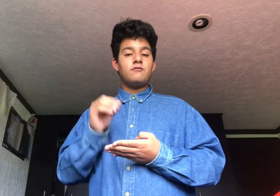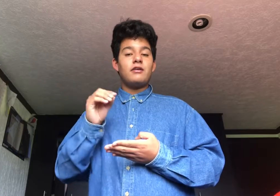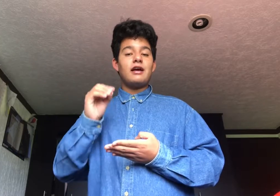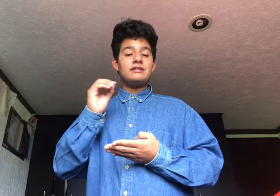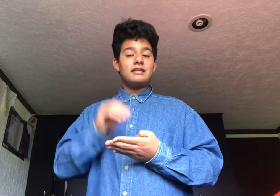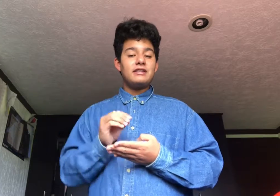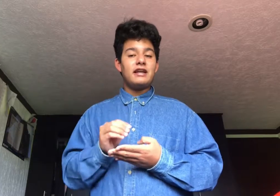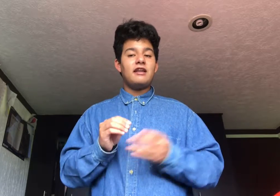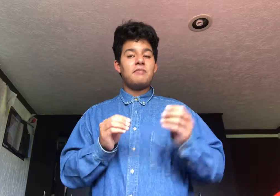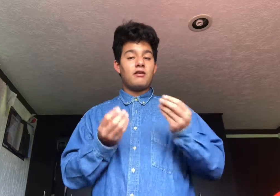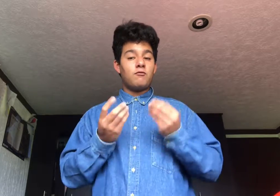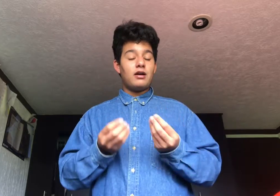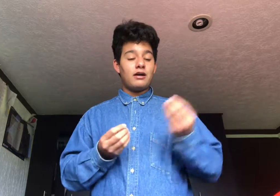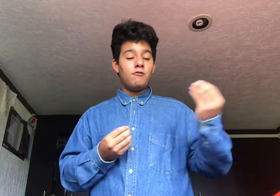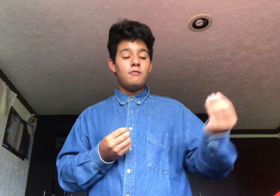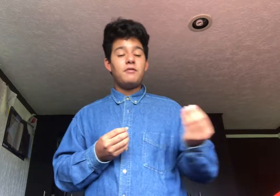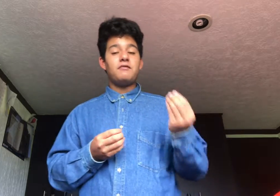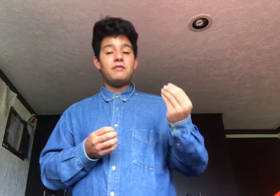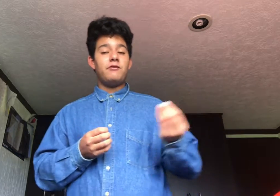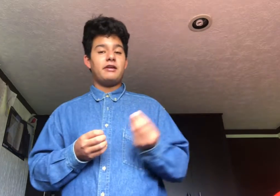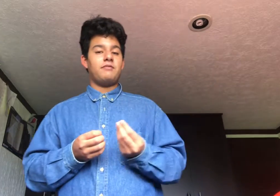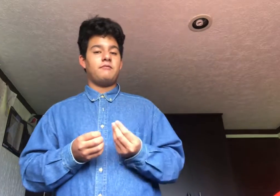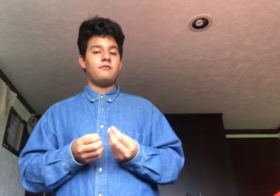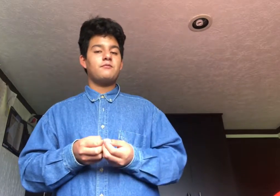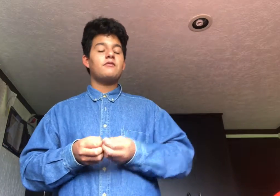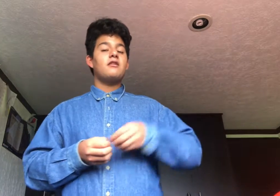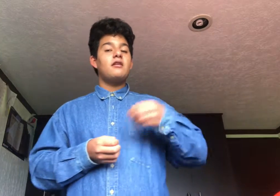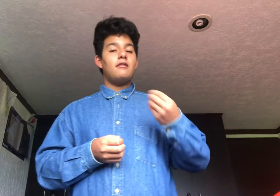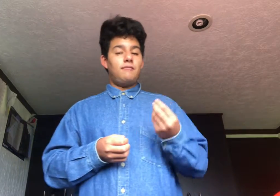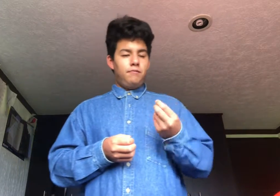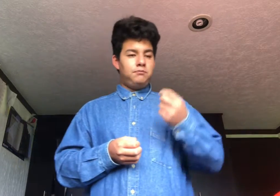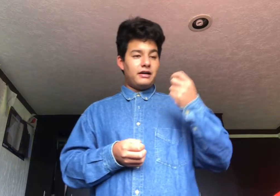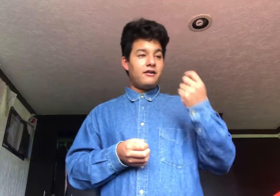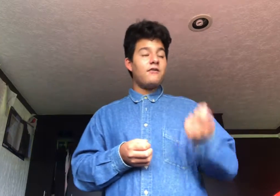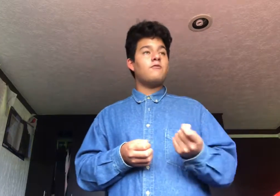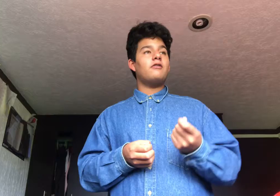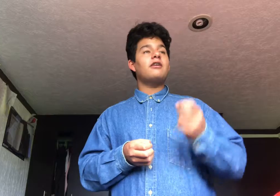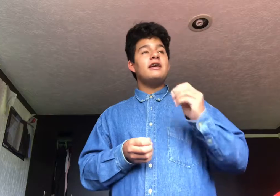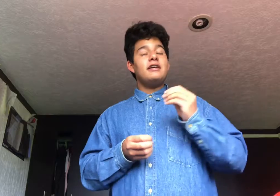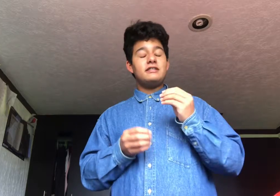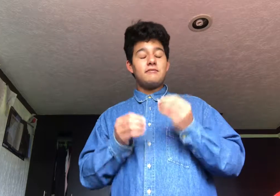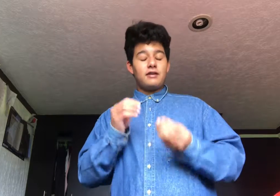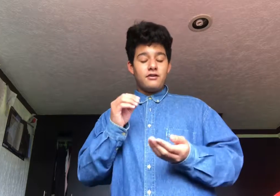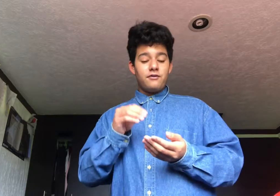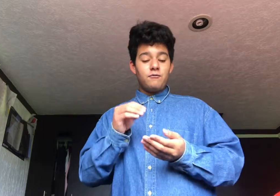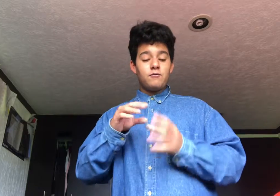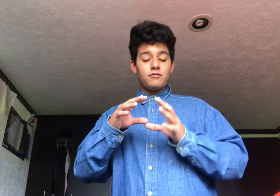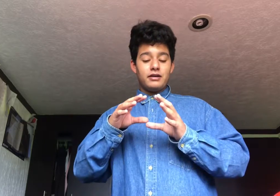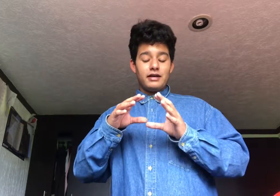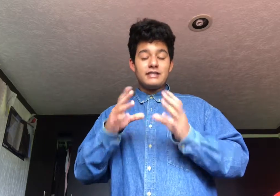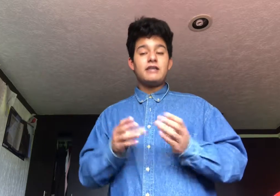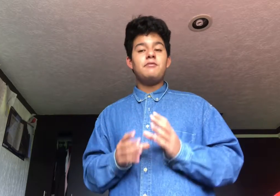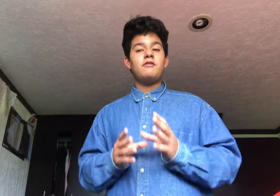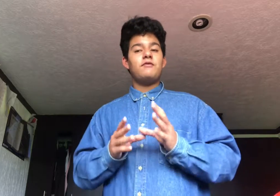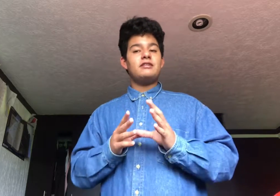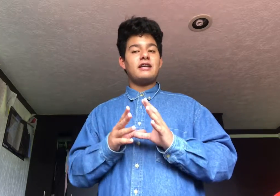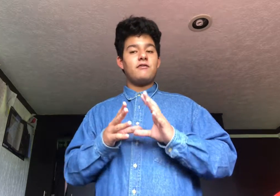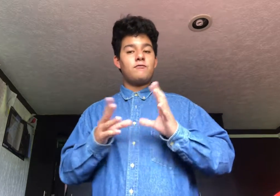were assassinated by a group of American people. Another world is another example of this kind of